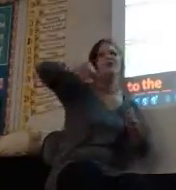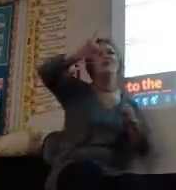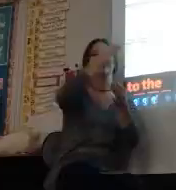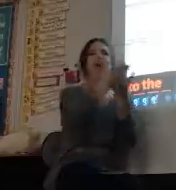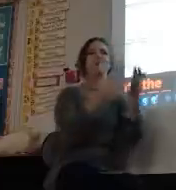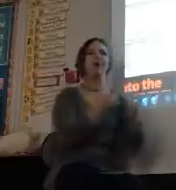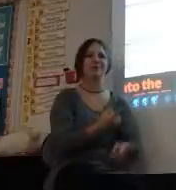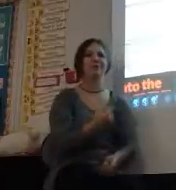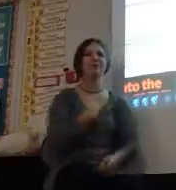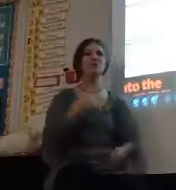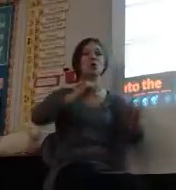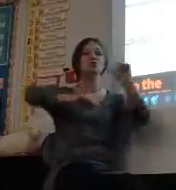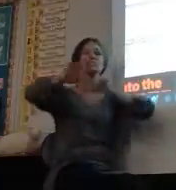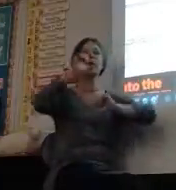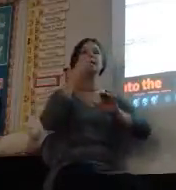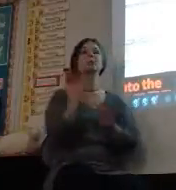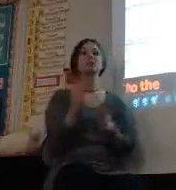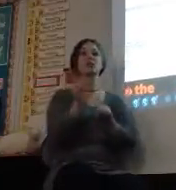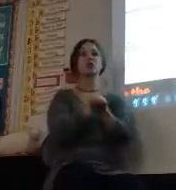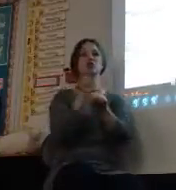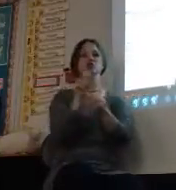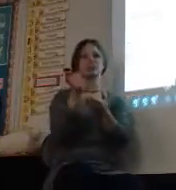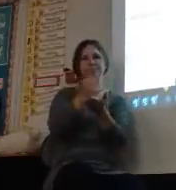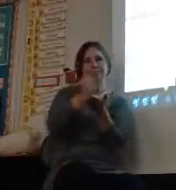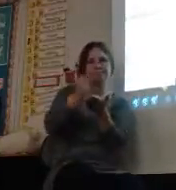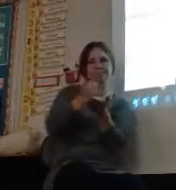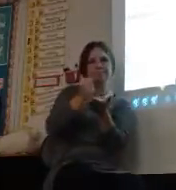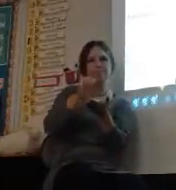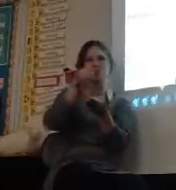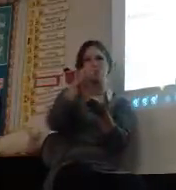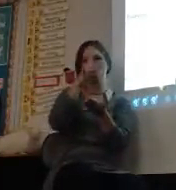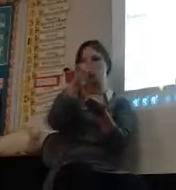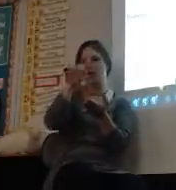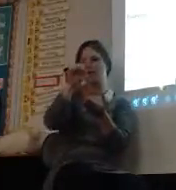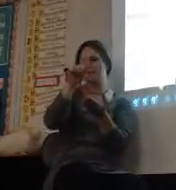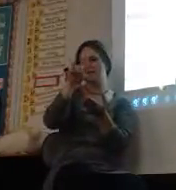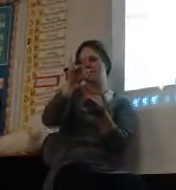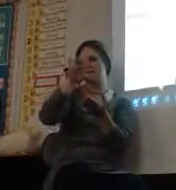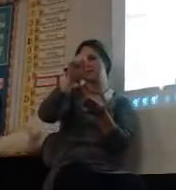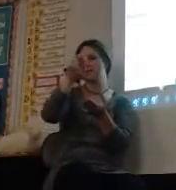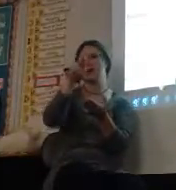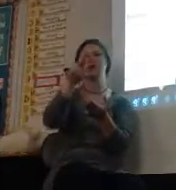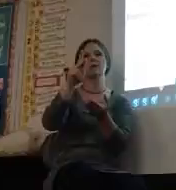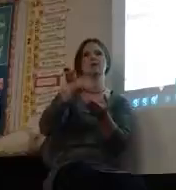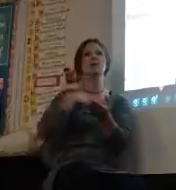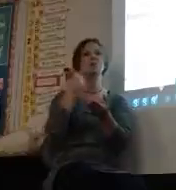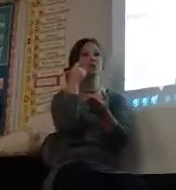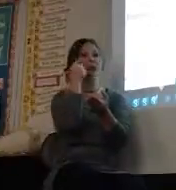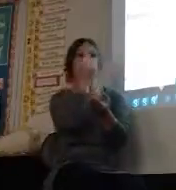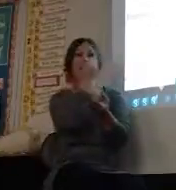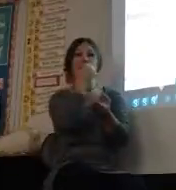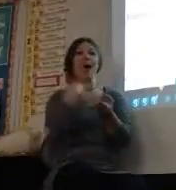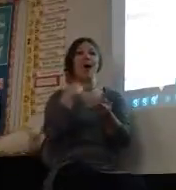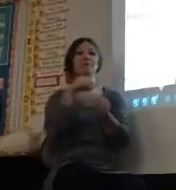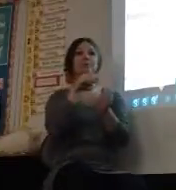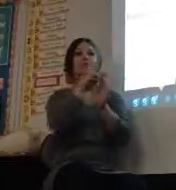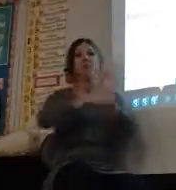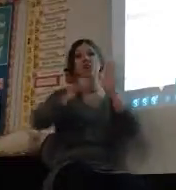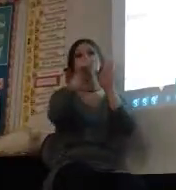Scientists use joysticks to control Ocean One from a ship. The robot's eyes are video cameras that allow people on the ship